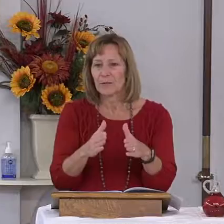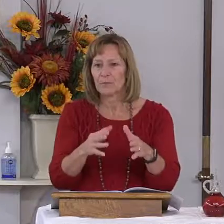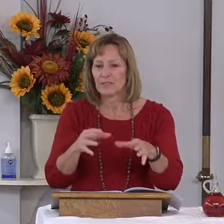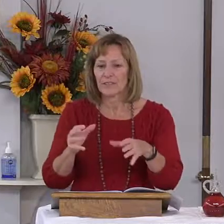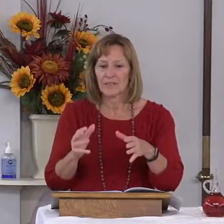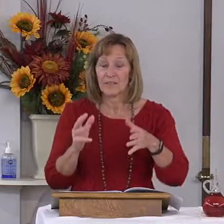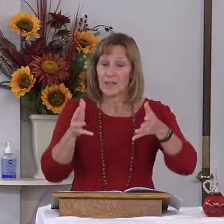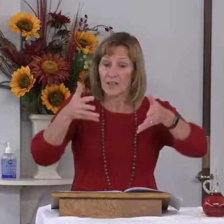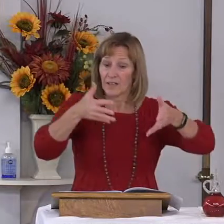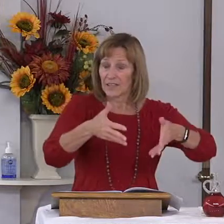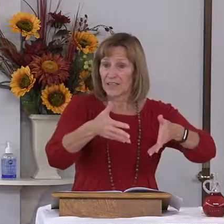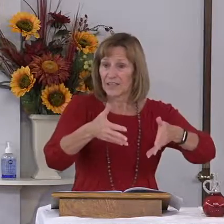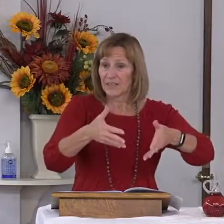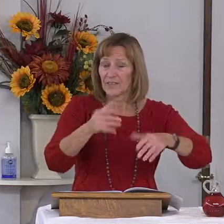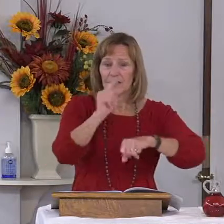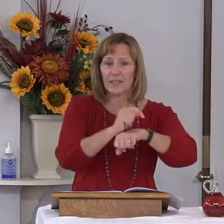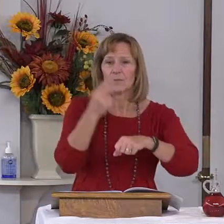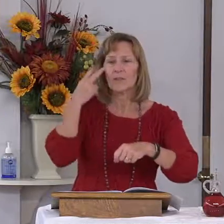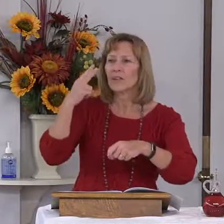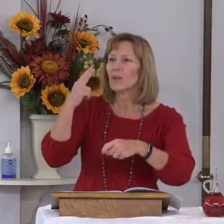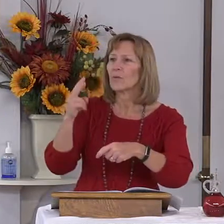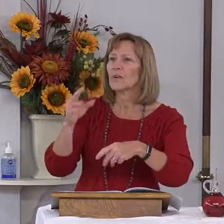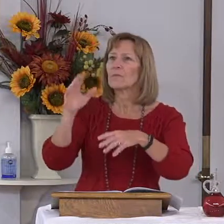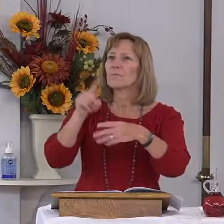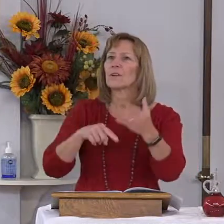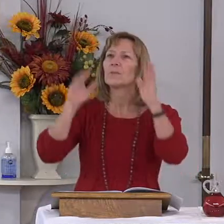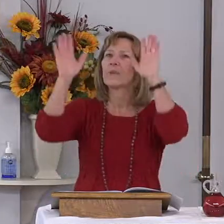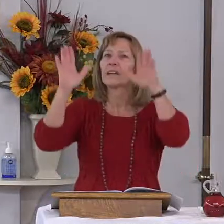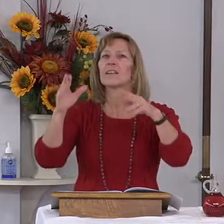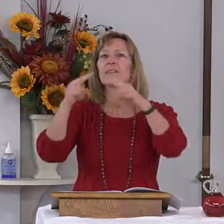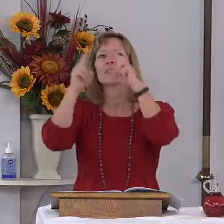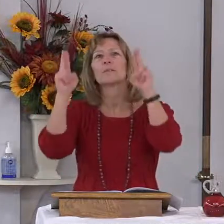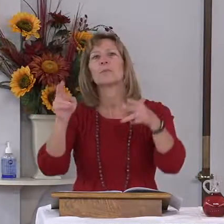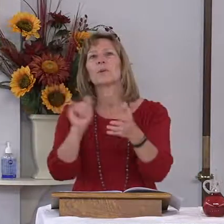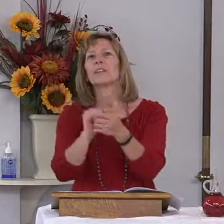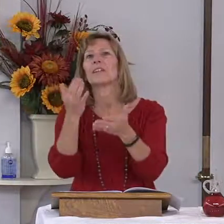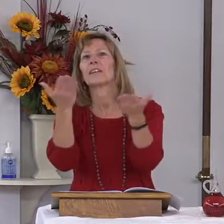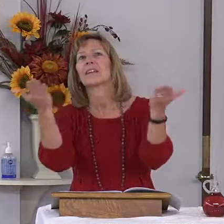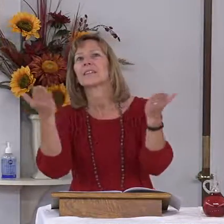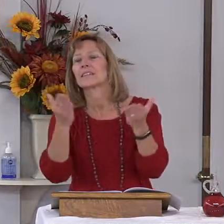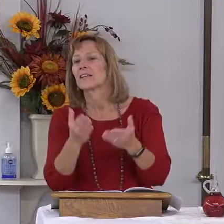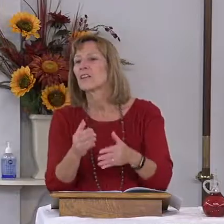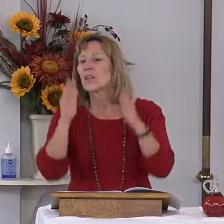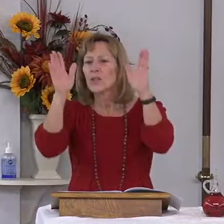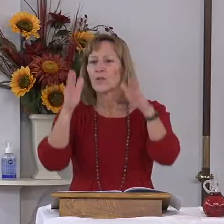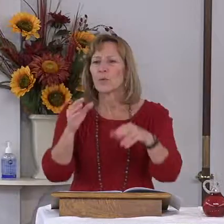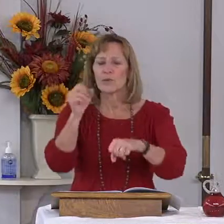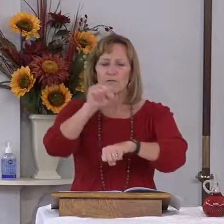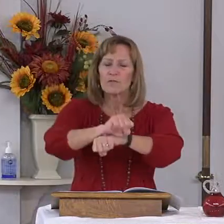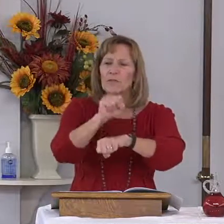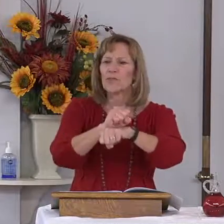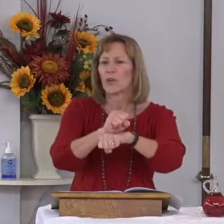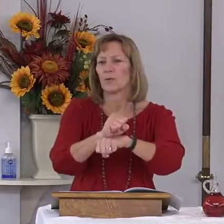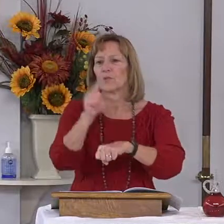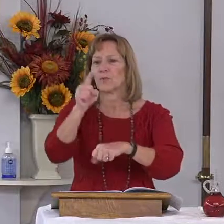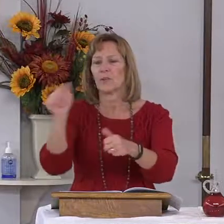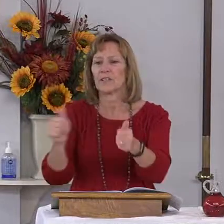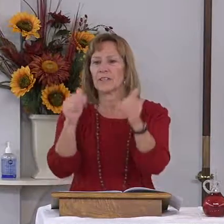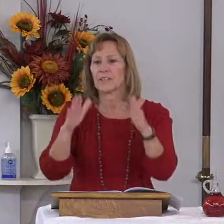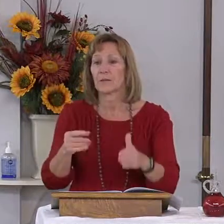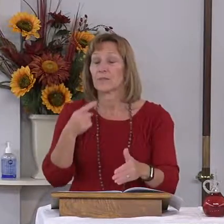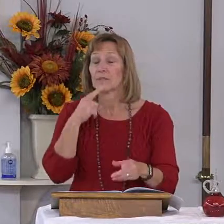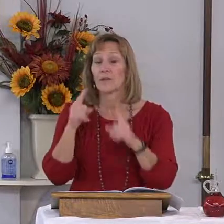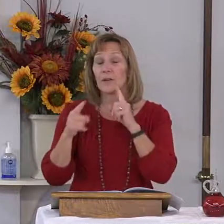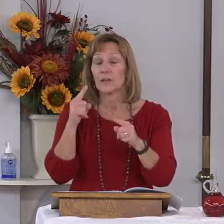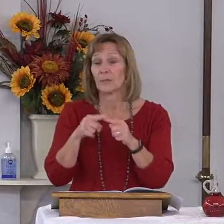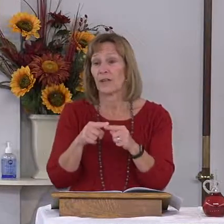the temple, they turn around and marvel at what a magnificent complex it is. The wonderful stones that one of his disciples referred